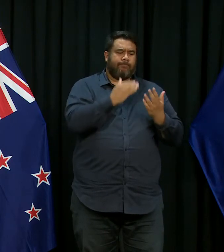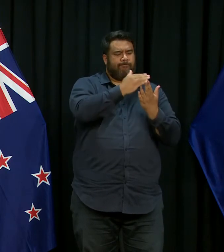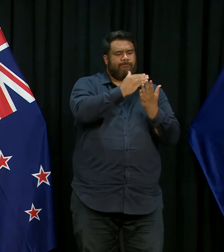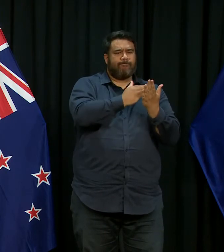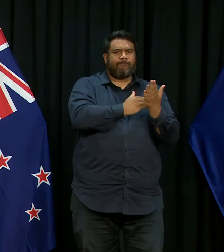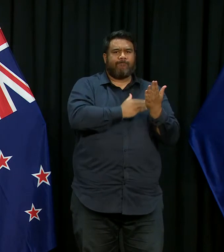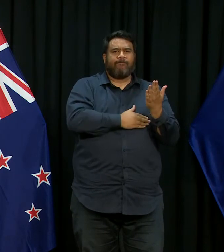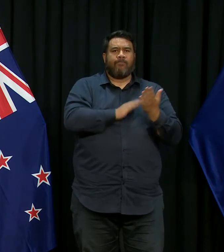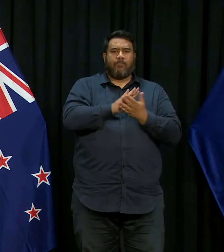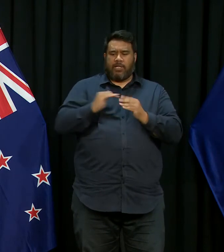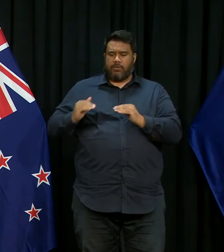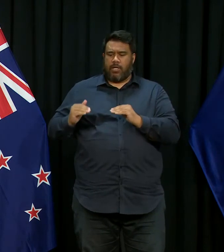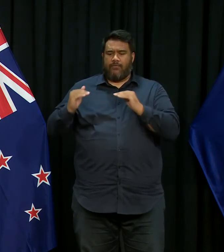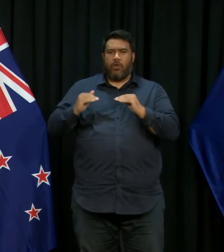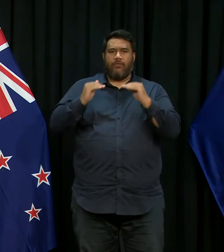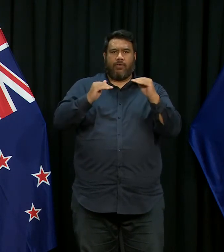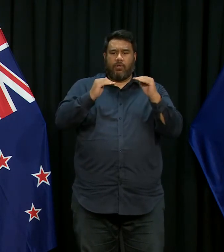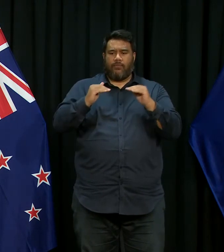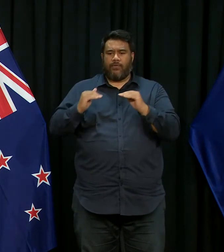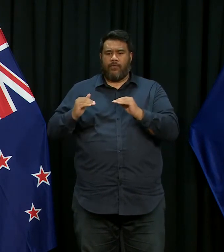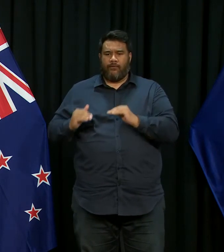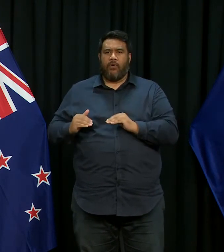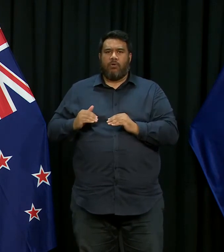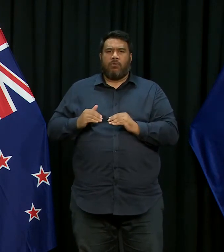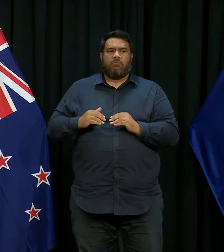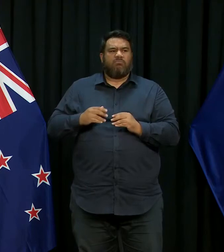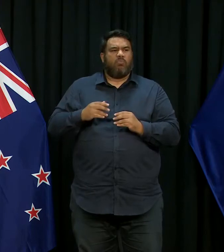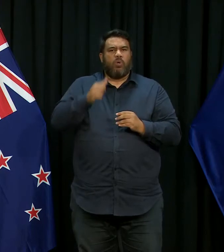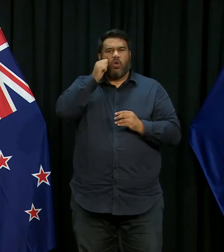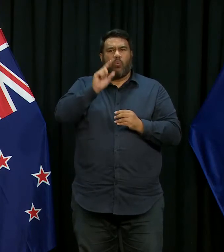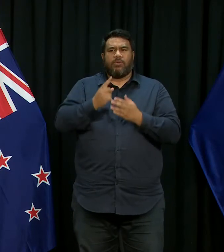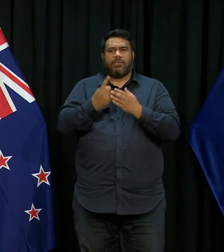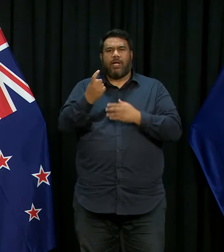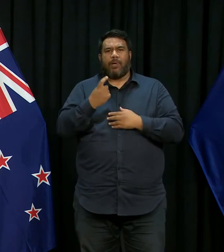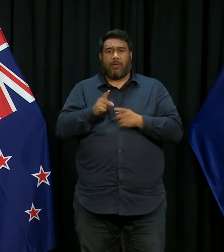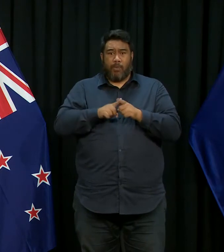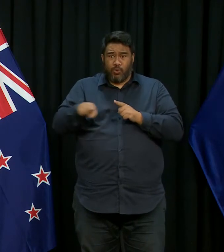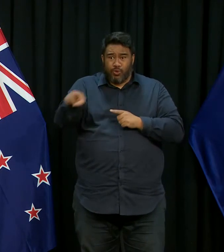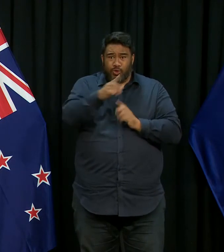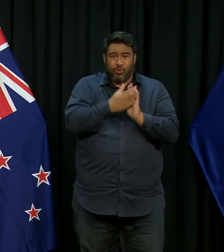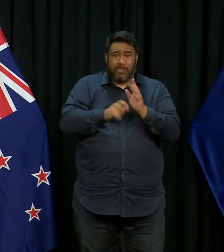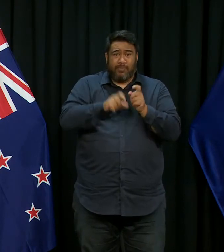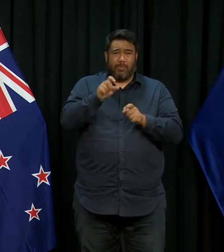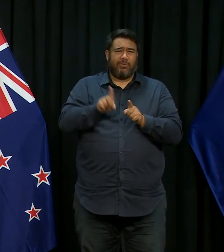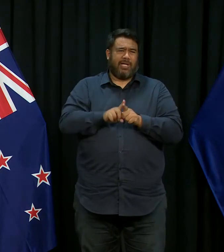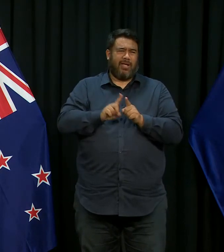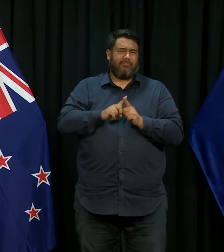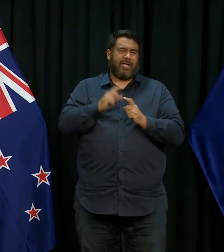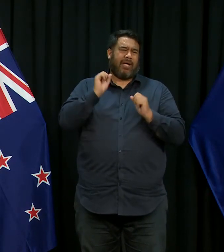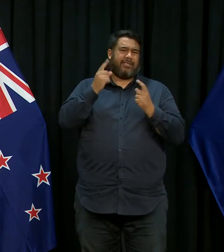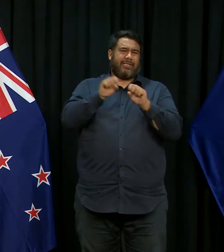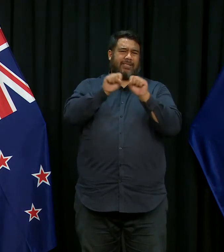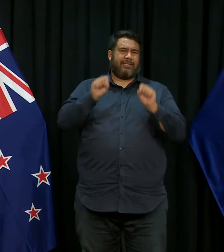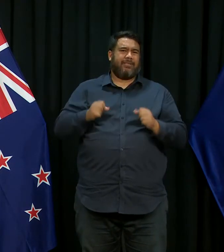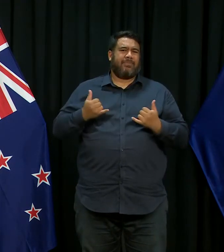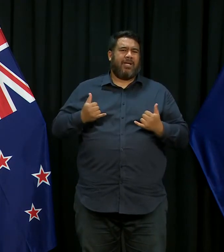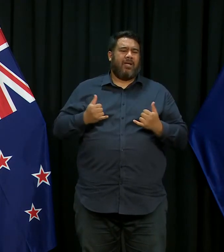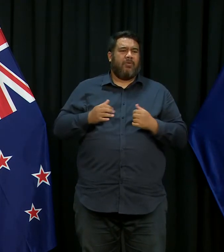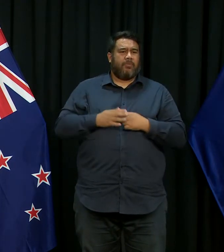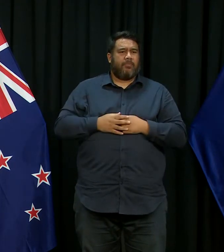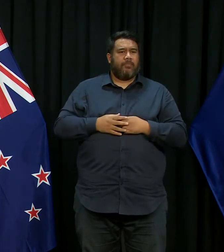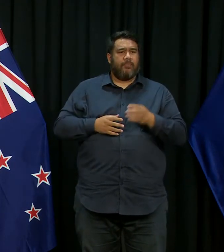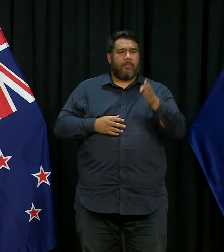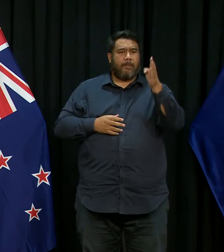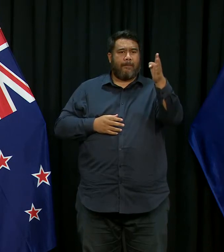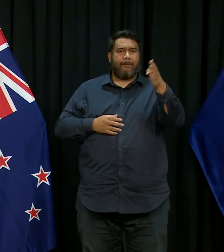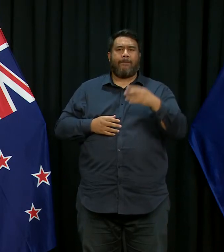a bit more used. All of New Zealand's getting a bit more used to it, and so no, this decision to me felt like absolutely the right one. Can you just confirm something you said in